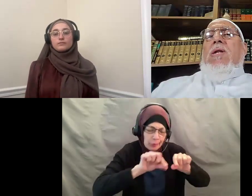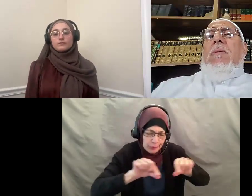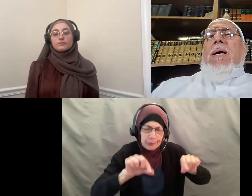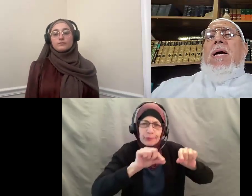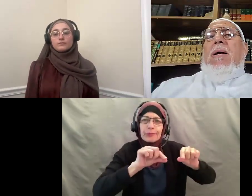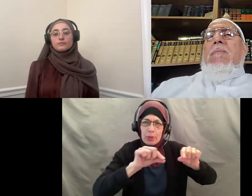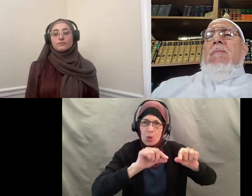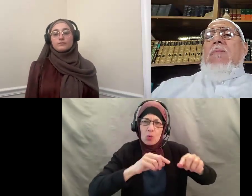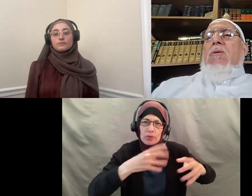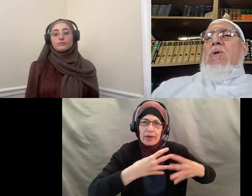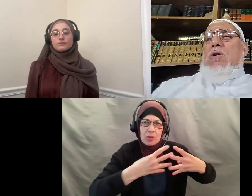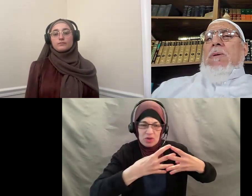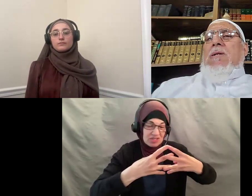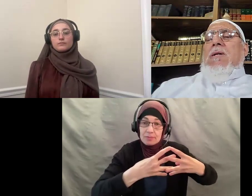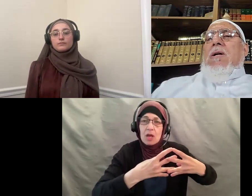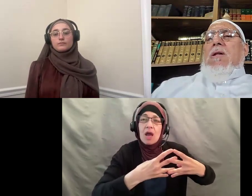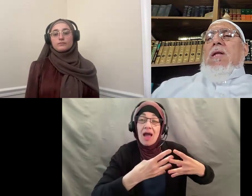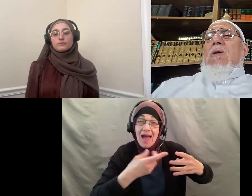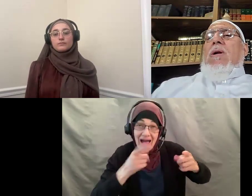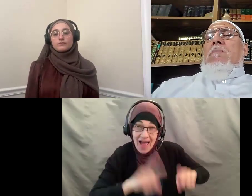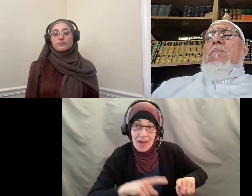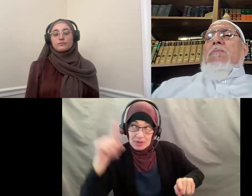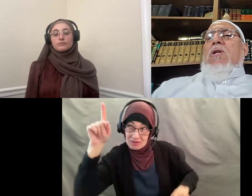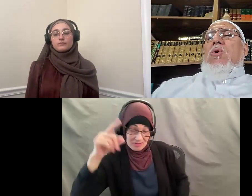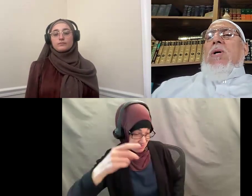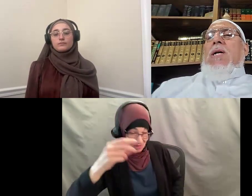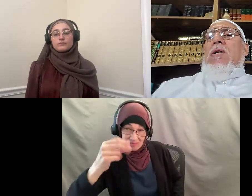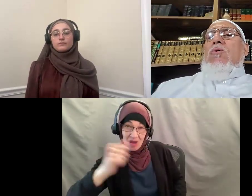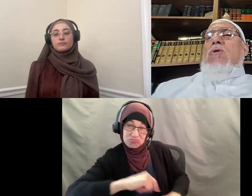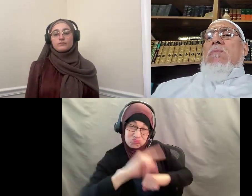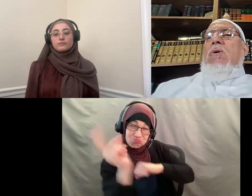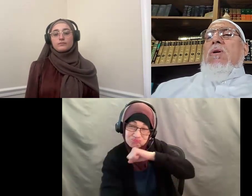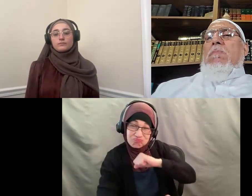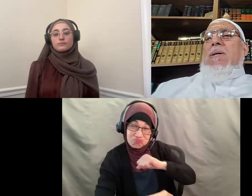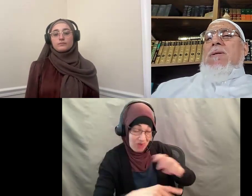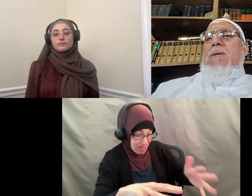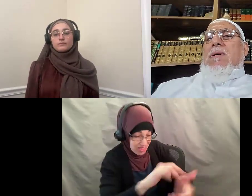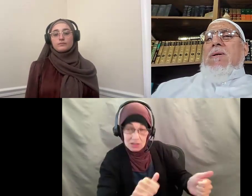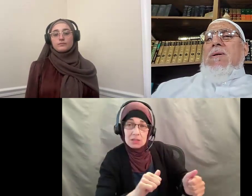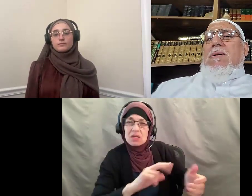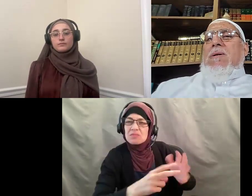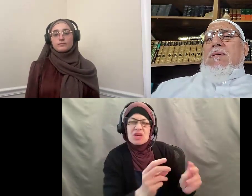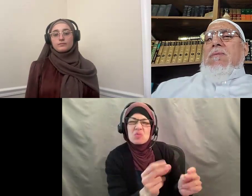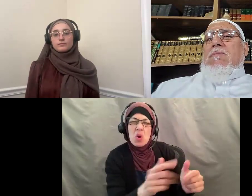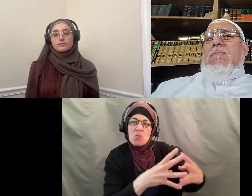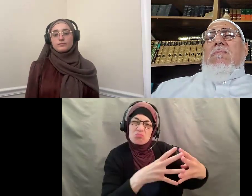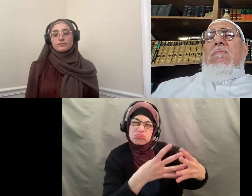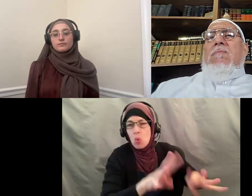all what they became, which means they were destroyed into small pieces.